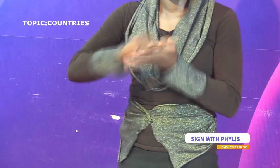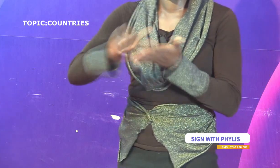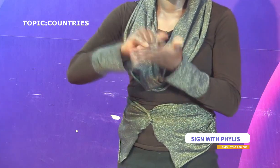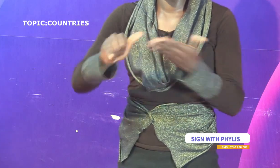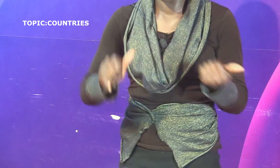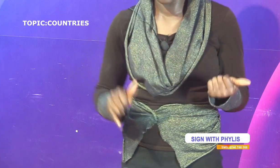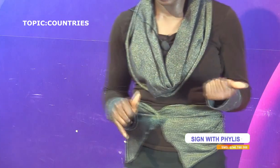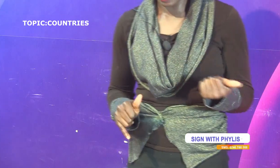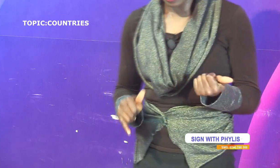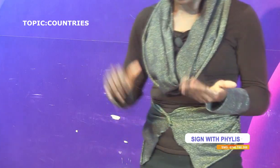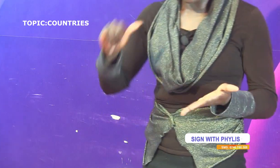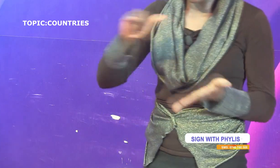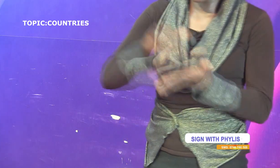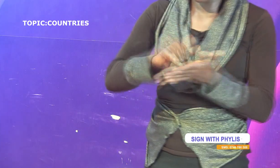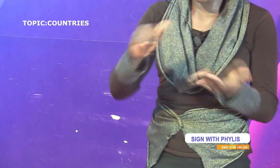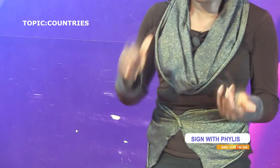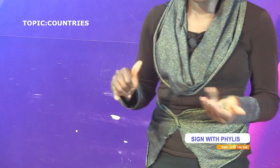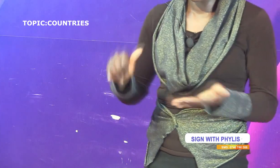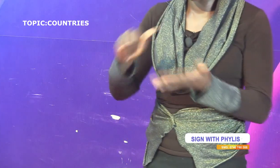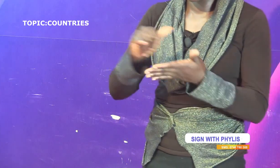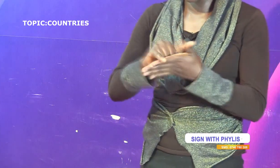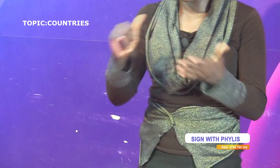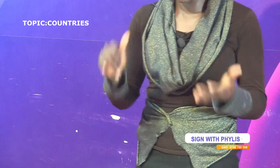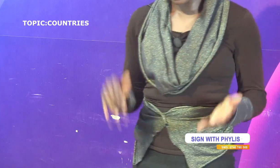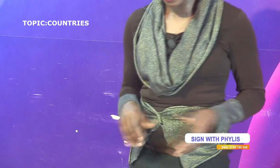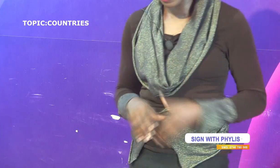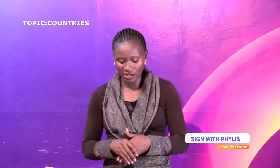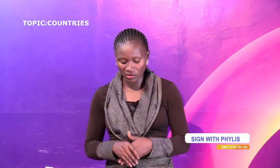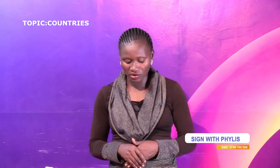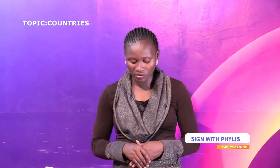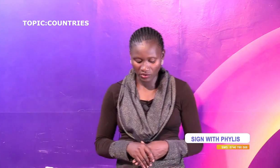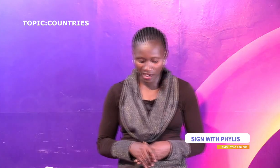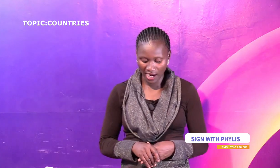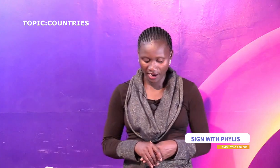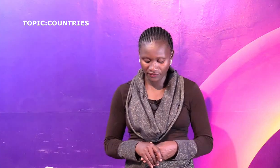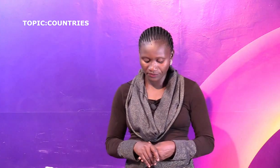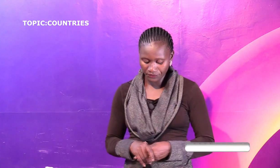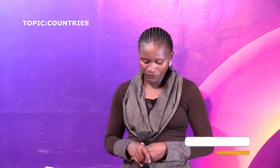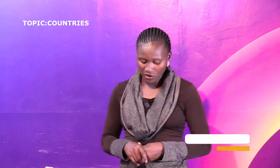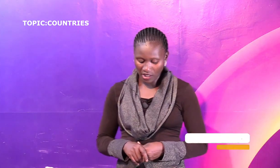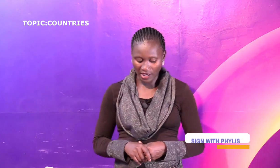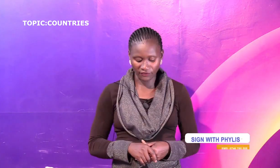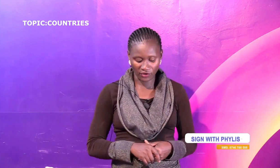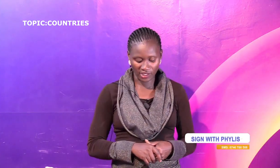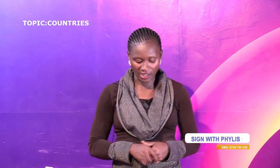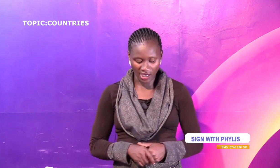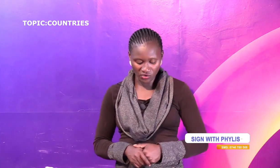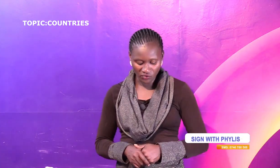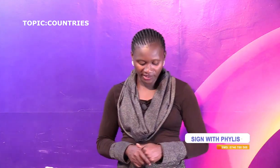York, New York, New York. And then also we have California. How do we sign the